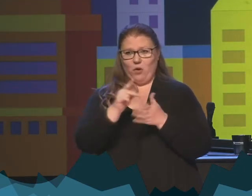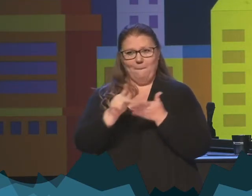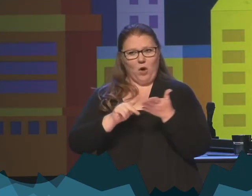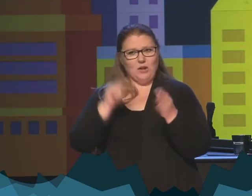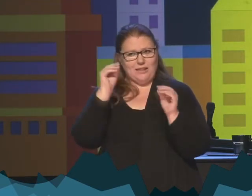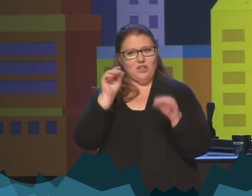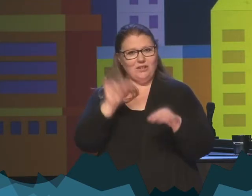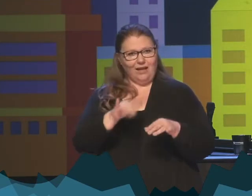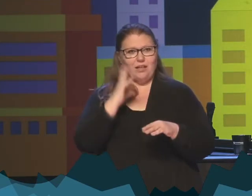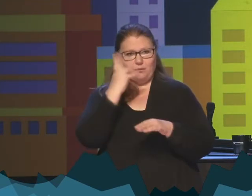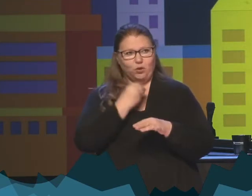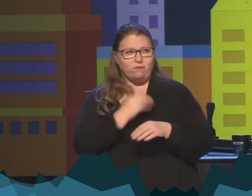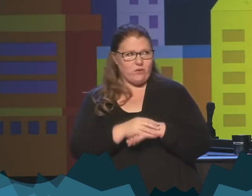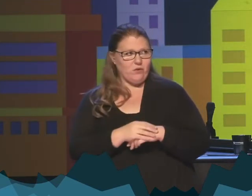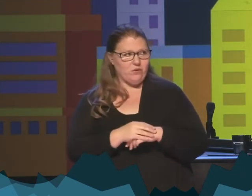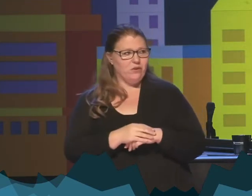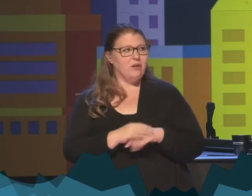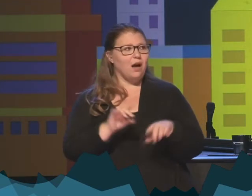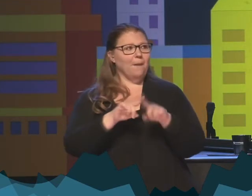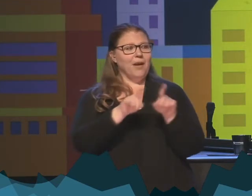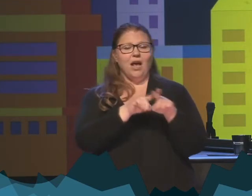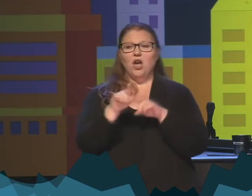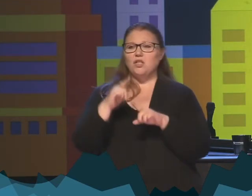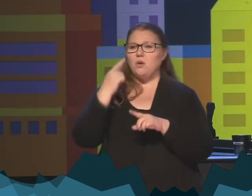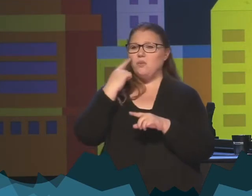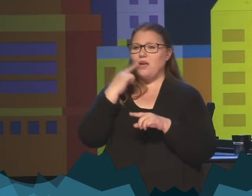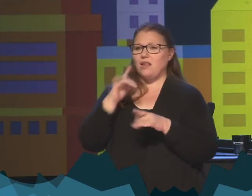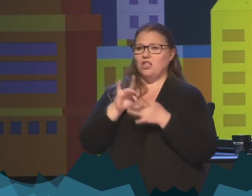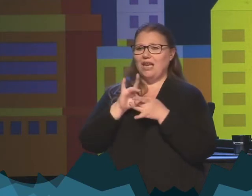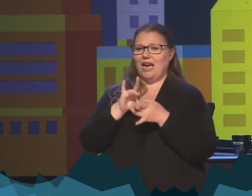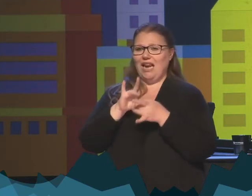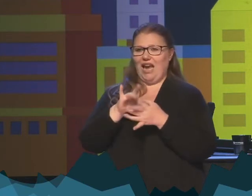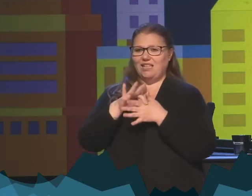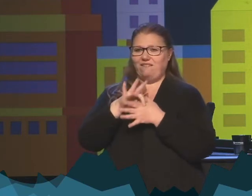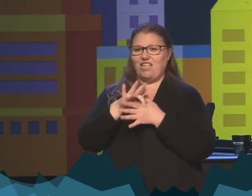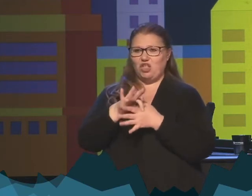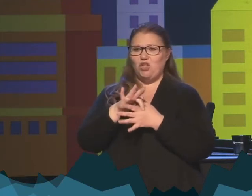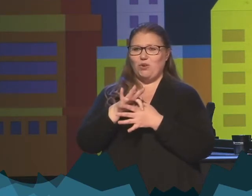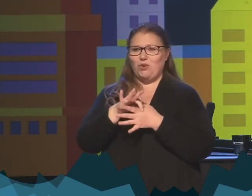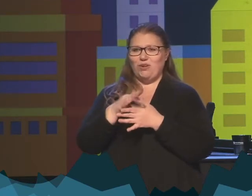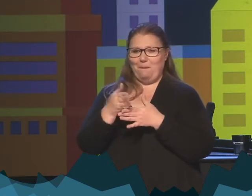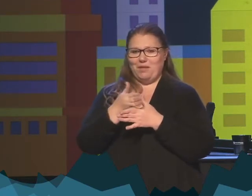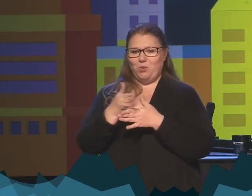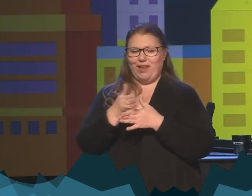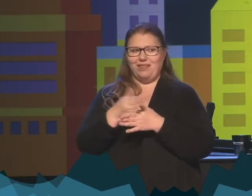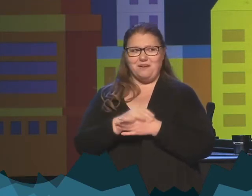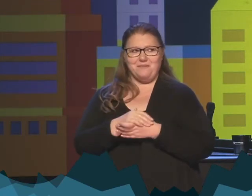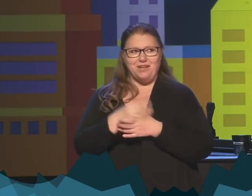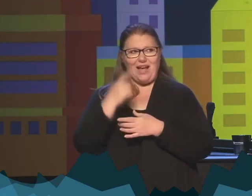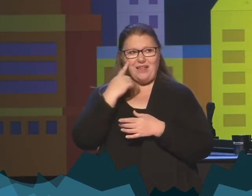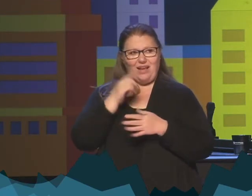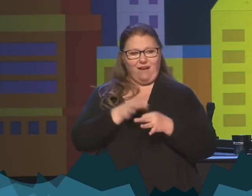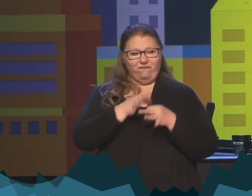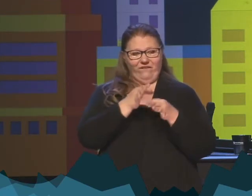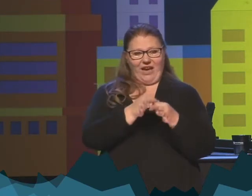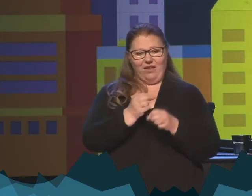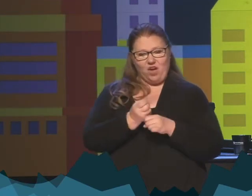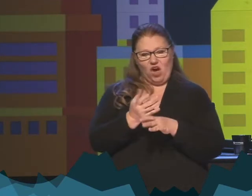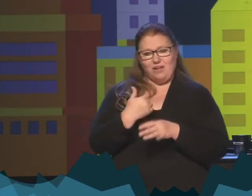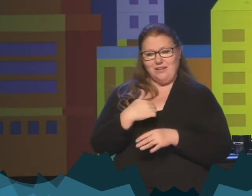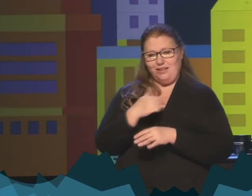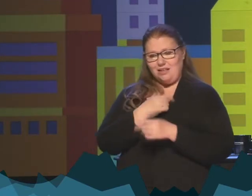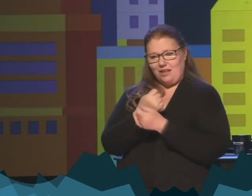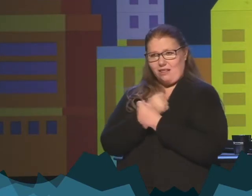think that's really beautiful. But I also think there's a connective tissue between them. I think that faith drives us